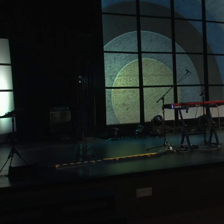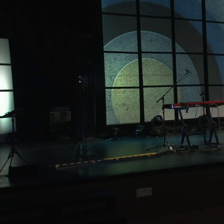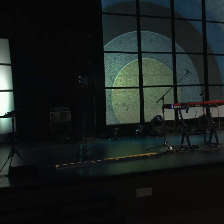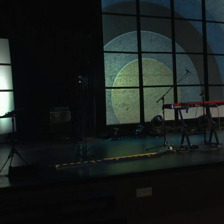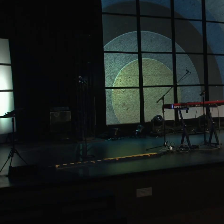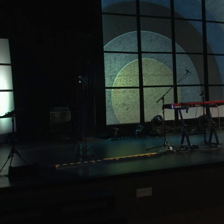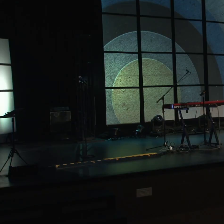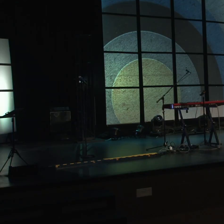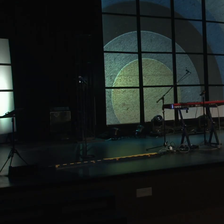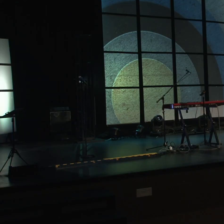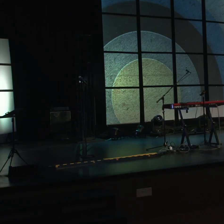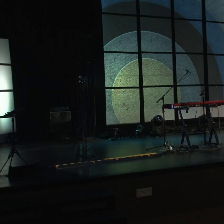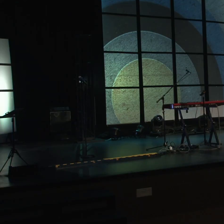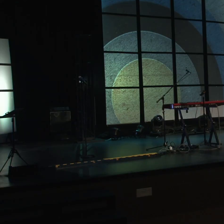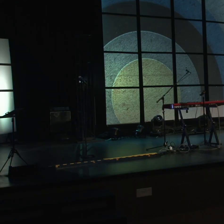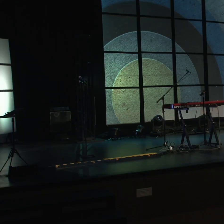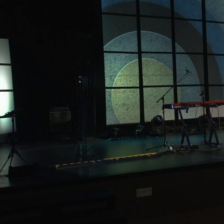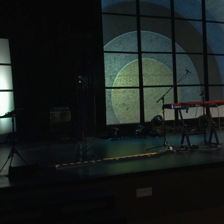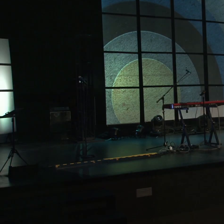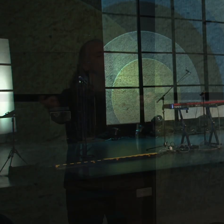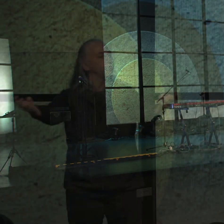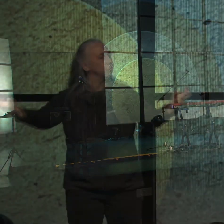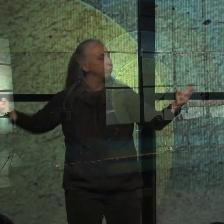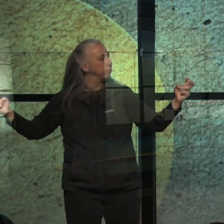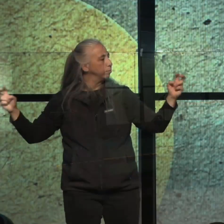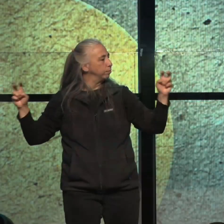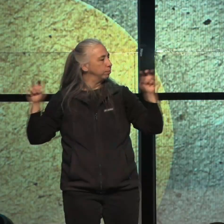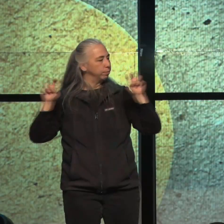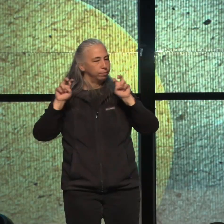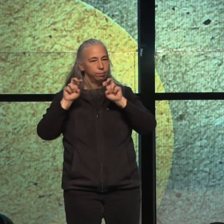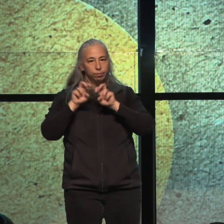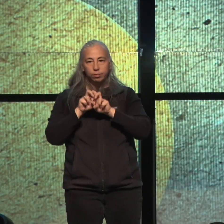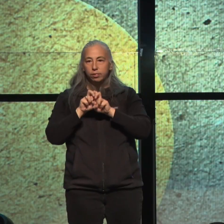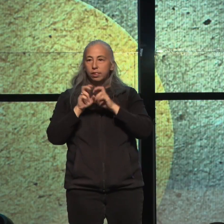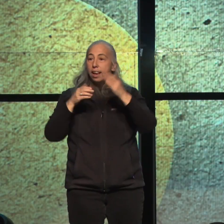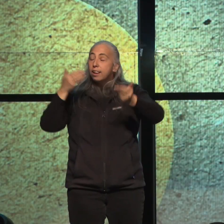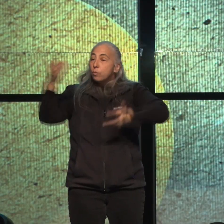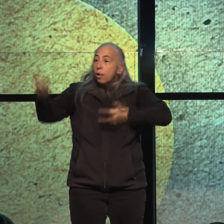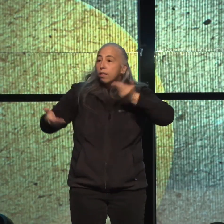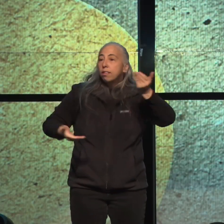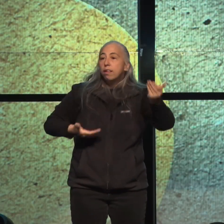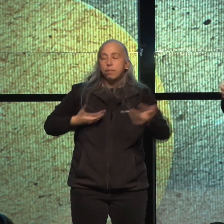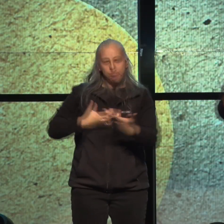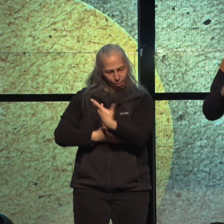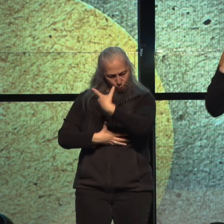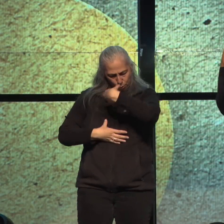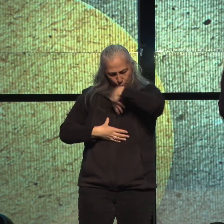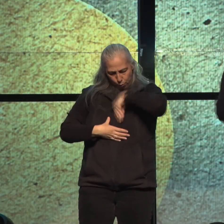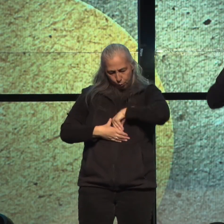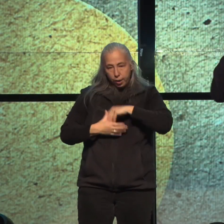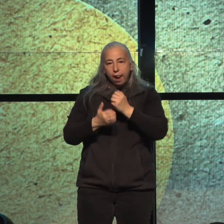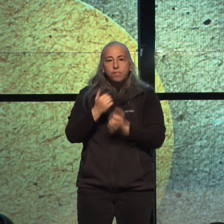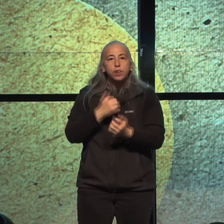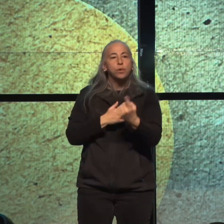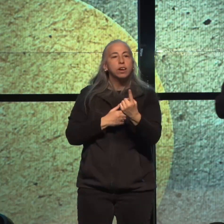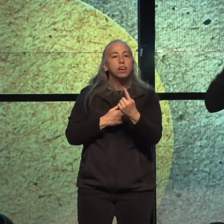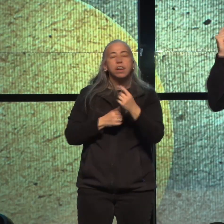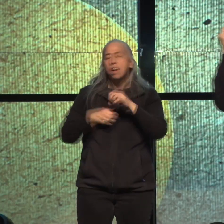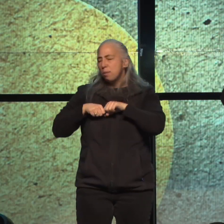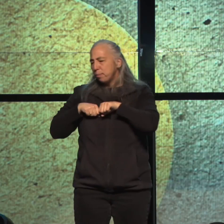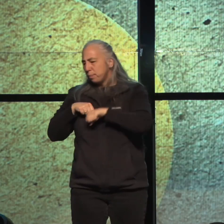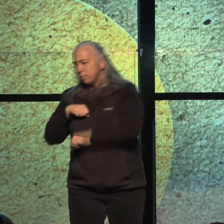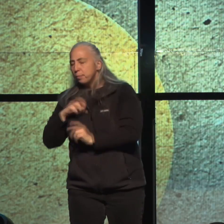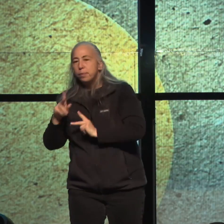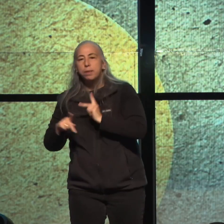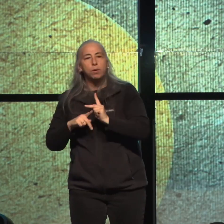And there's a great feast. And when the table is set, the brokenhearted and the